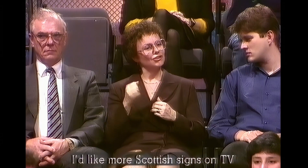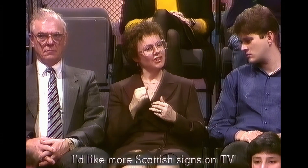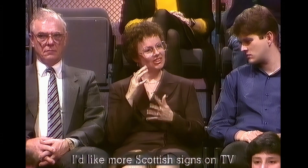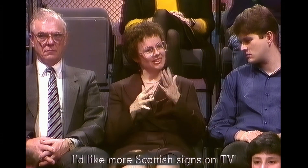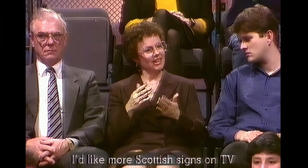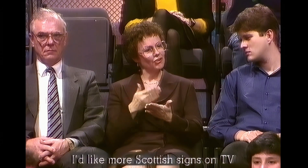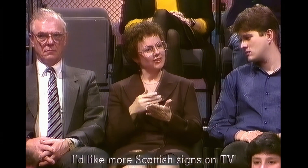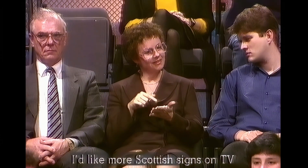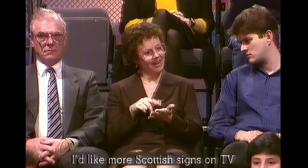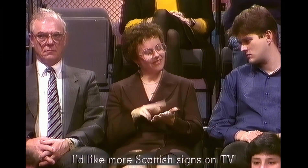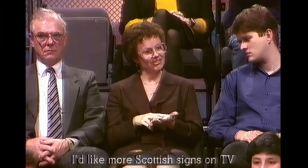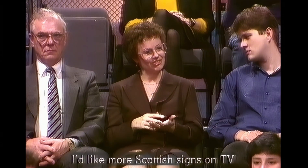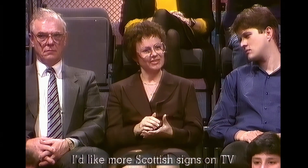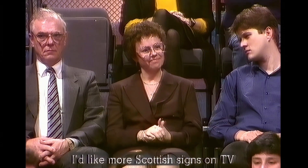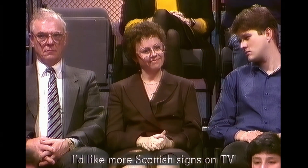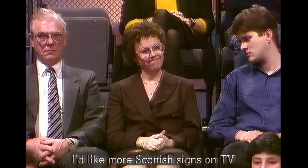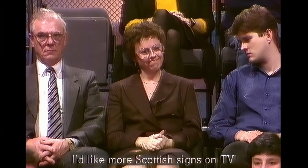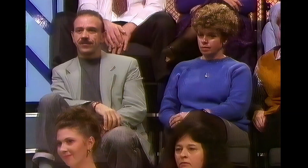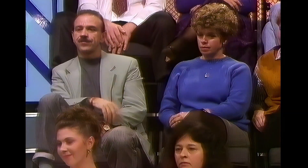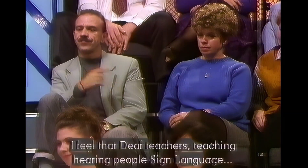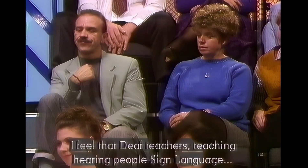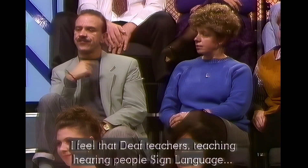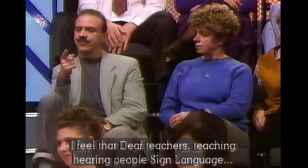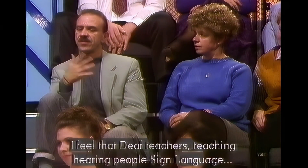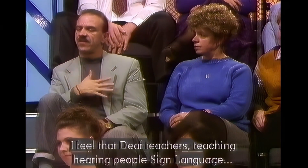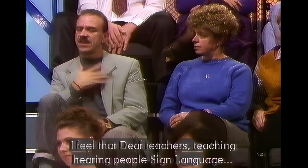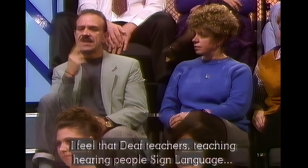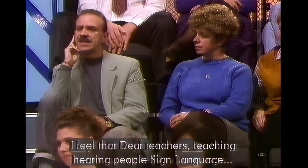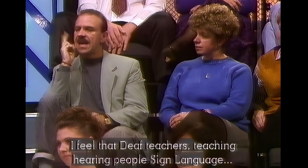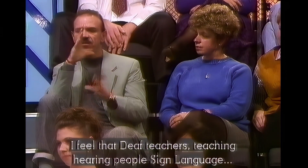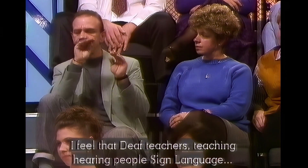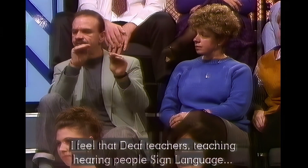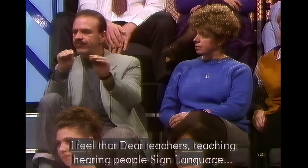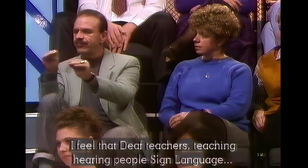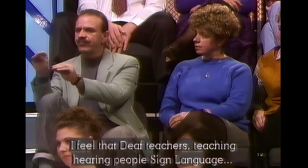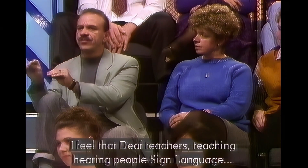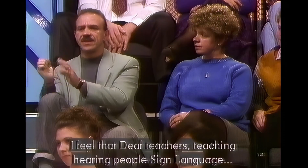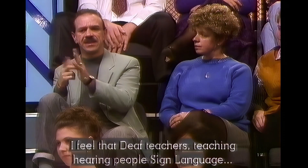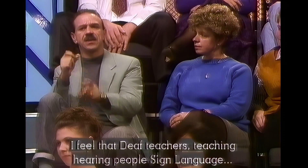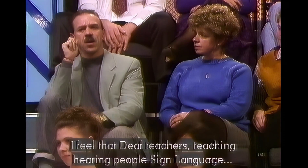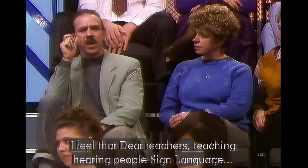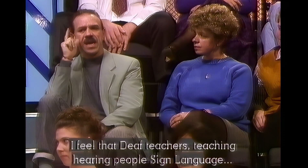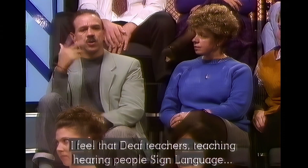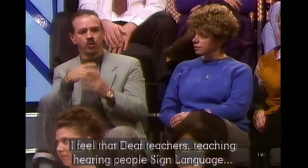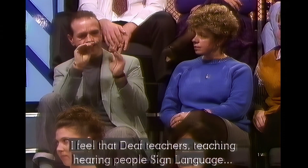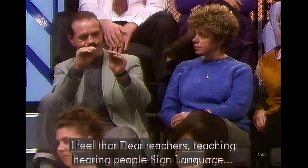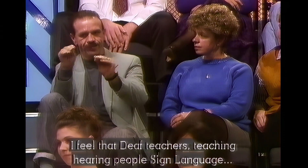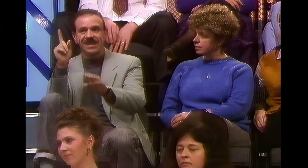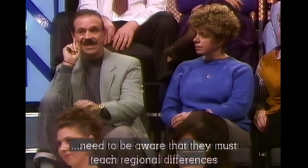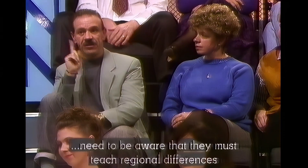more Scottish signs on television. I feel that deaf teachers, when teaching hearing people sign language, still need